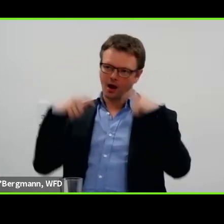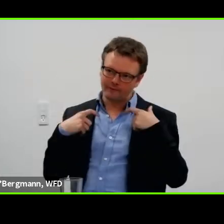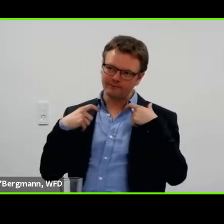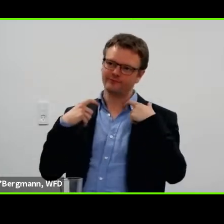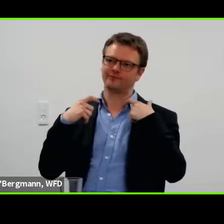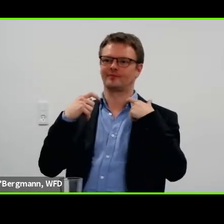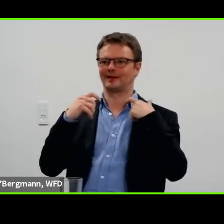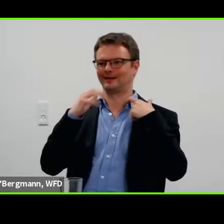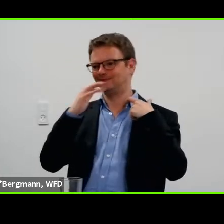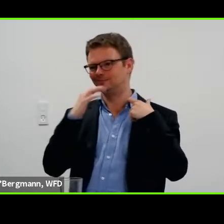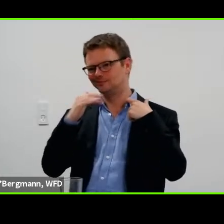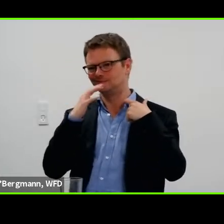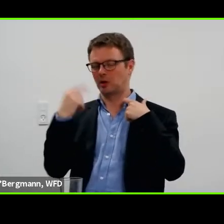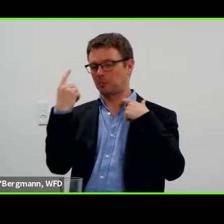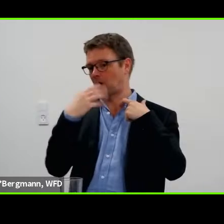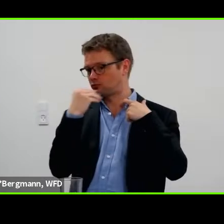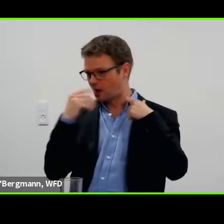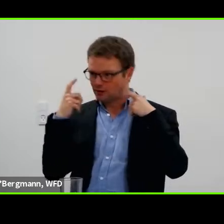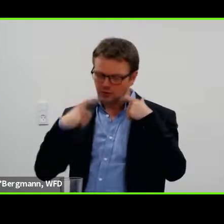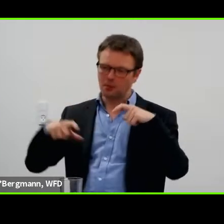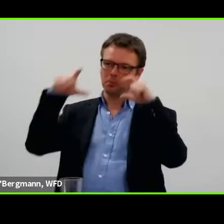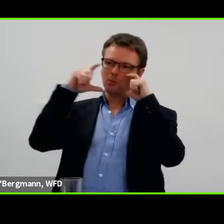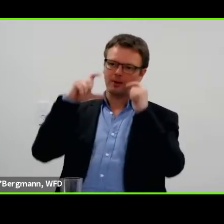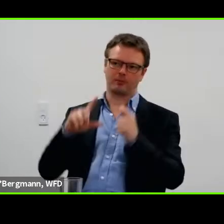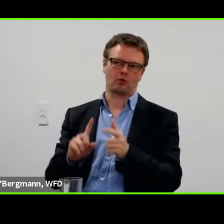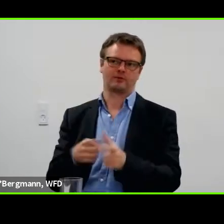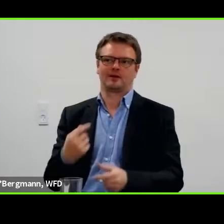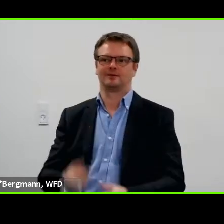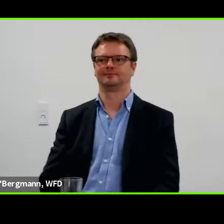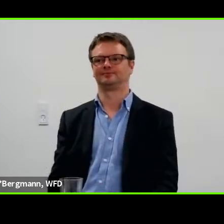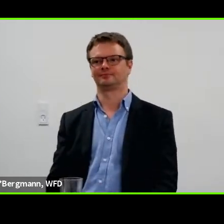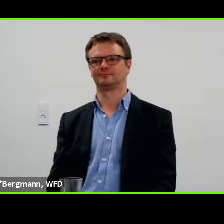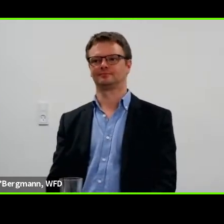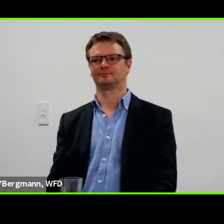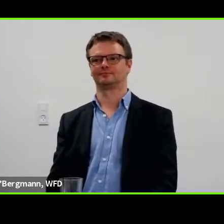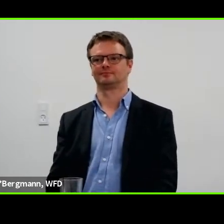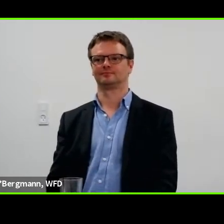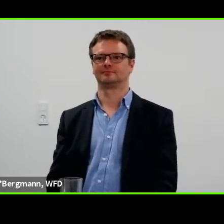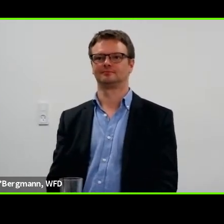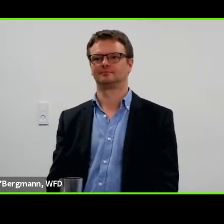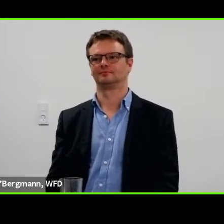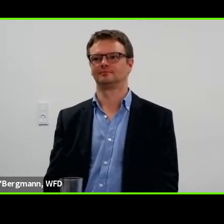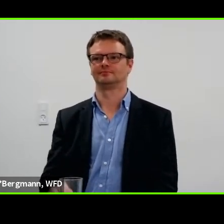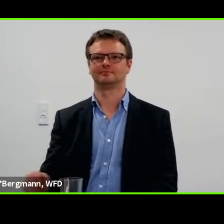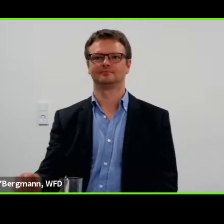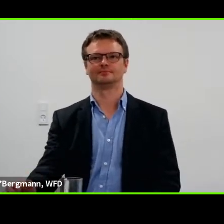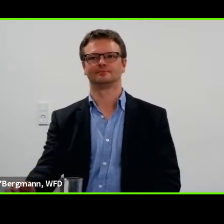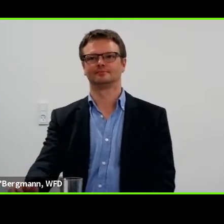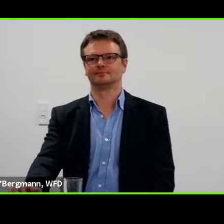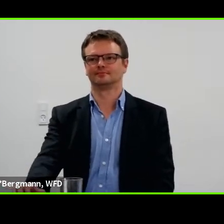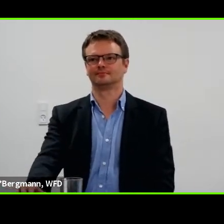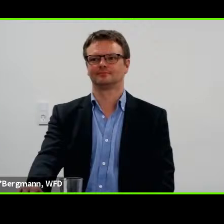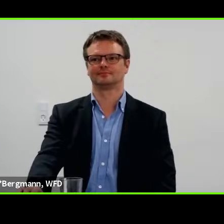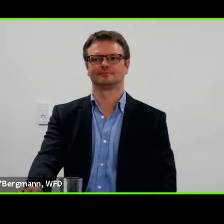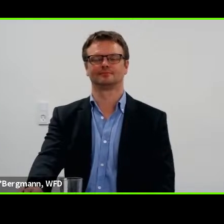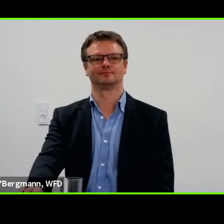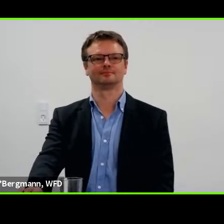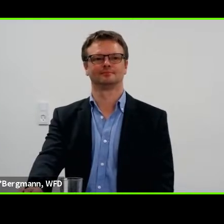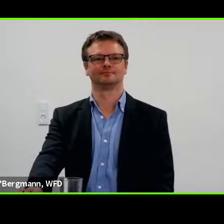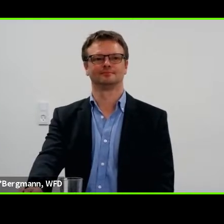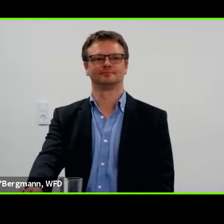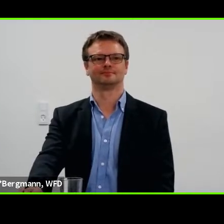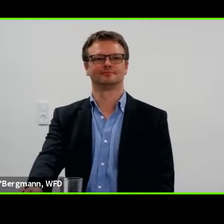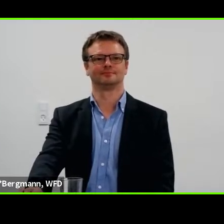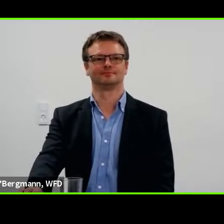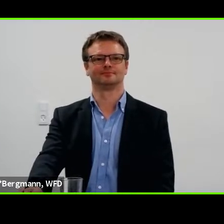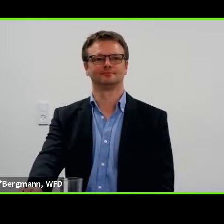it's a situation where you have to take off your mask so you can just read the lips, and then you can take it on again. I know a lot